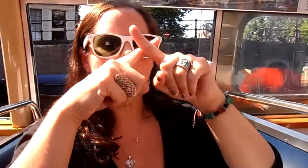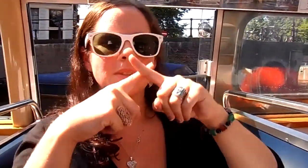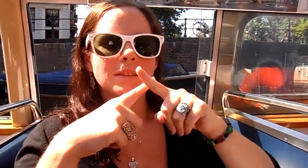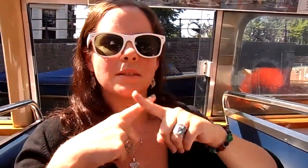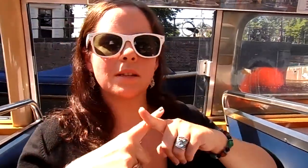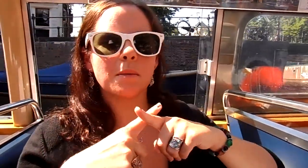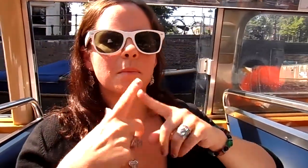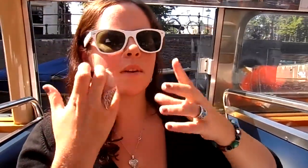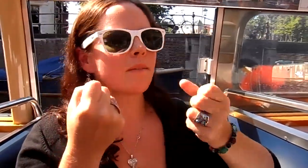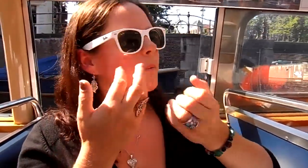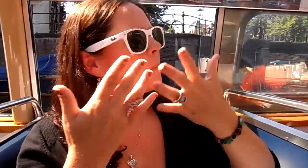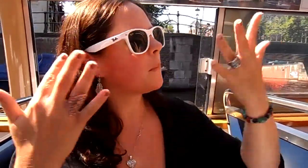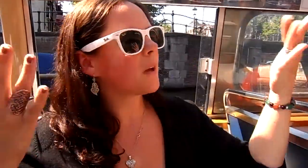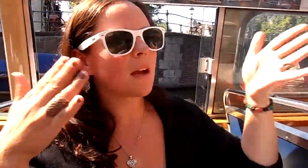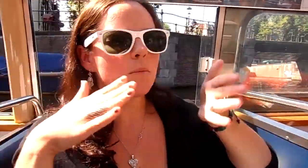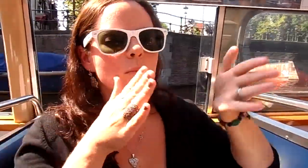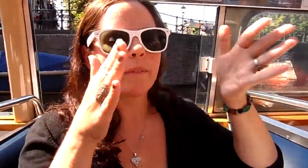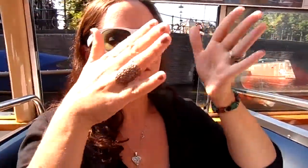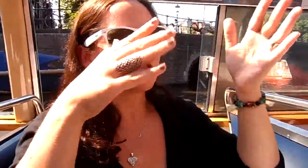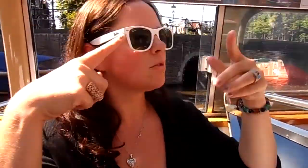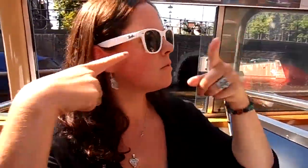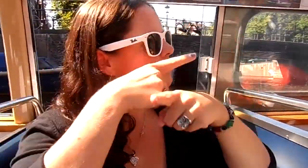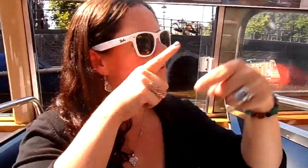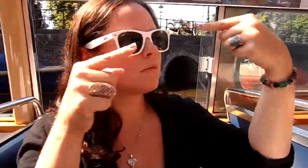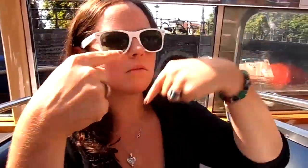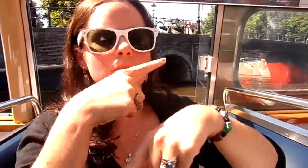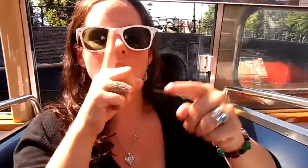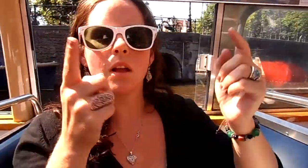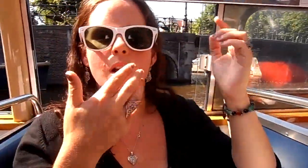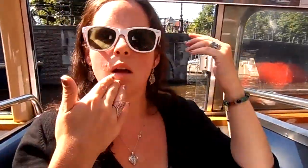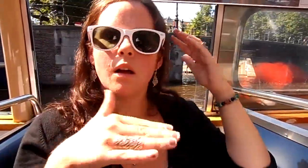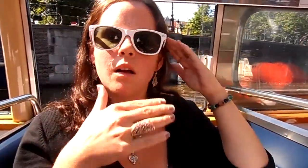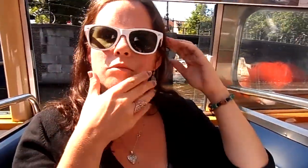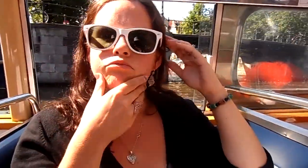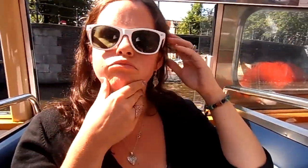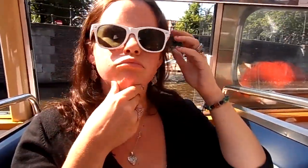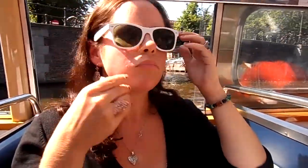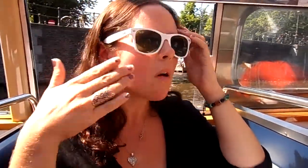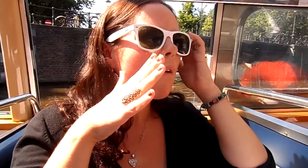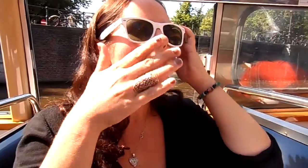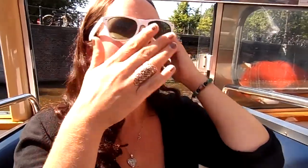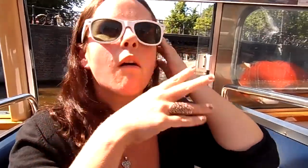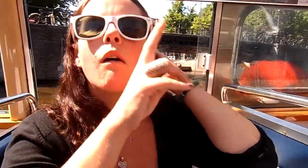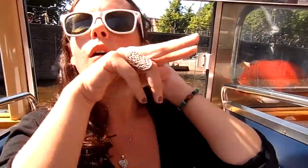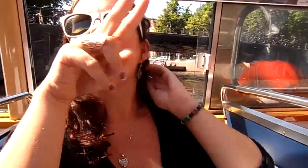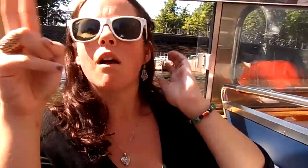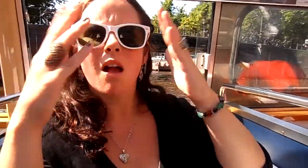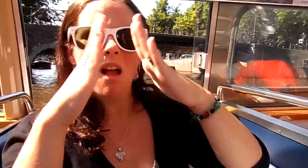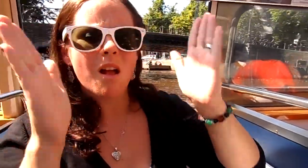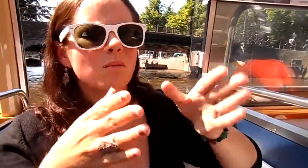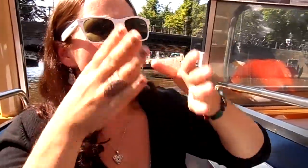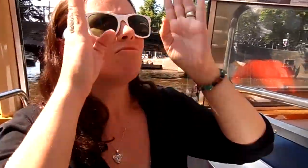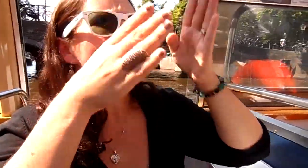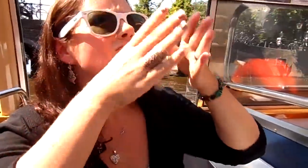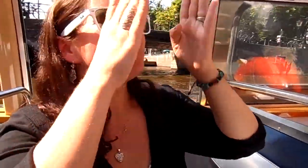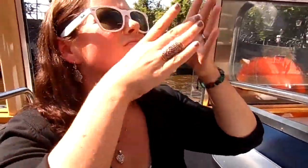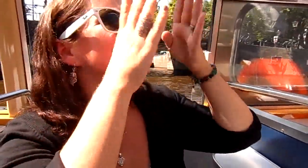furniture hook at the top of the gable. Since the doors and staircases of the houses in Amsterdam are very narrow, when we move